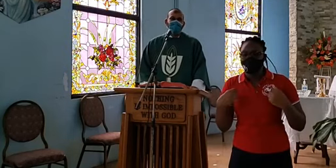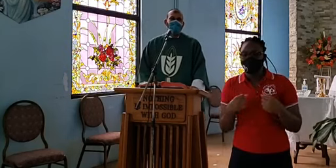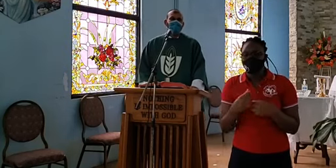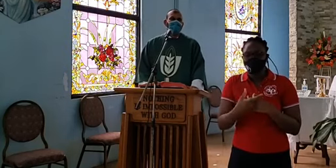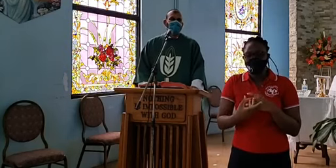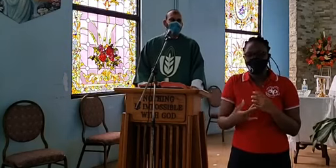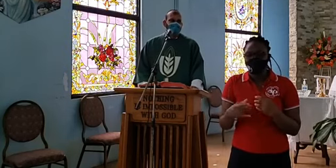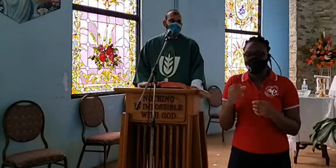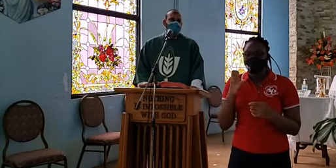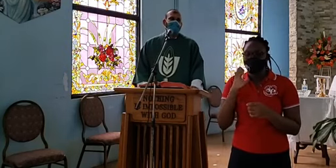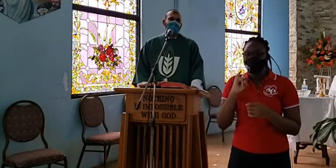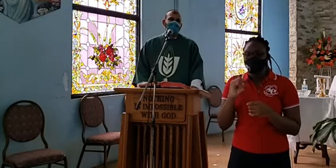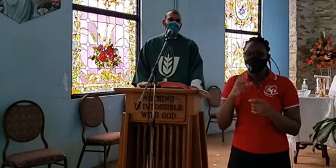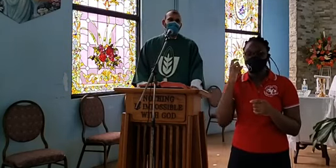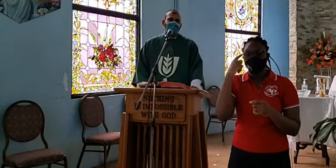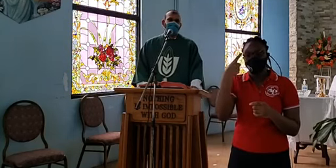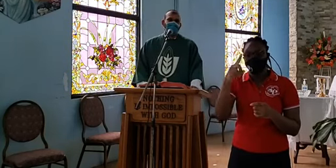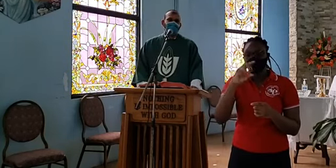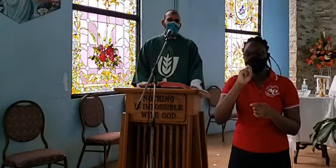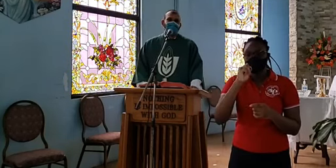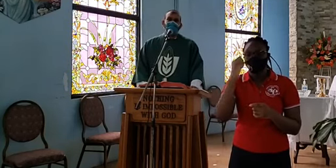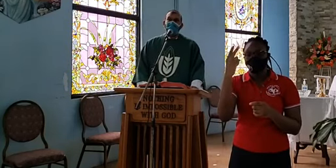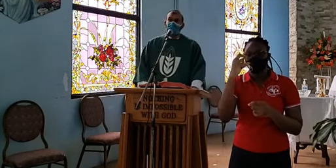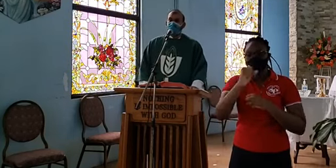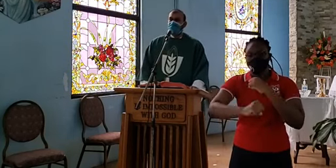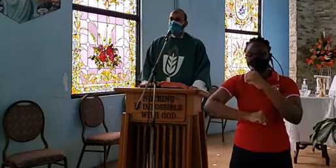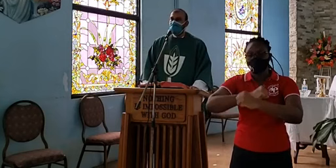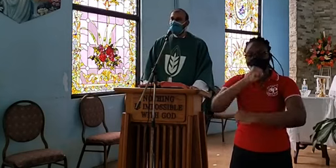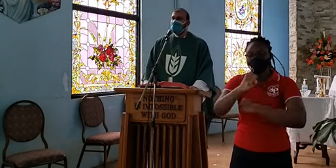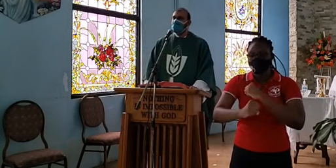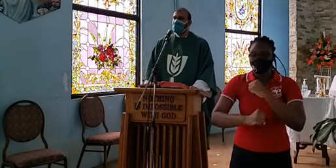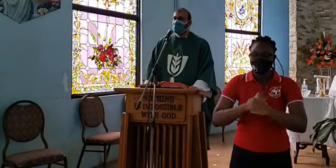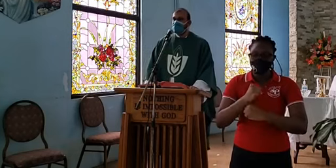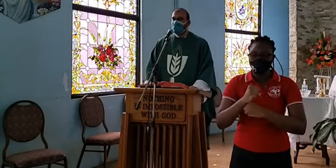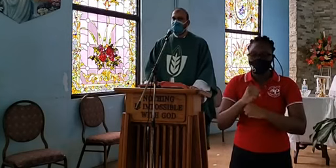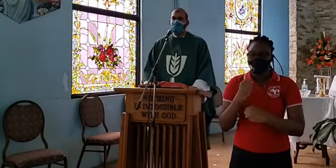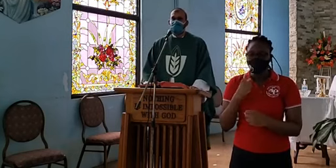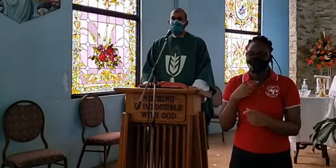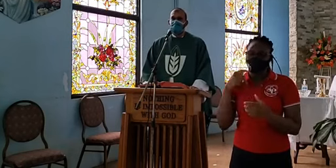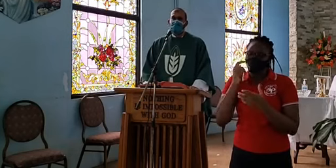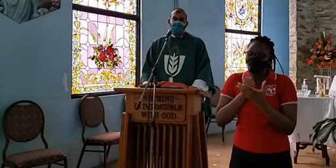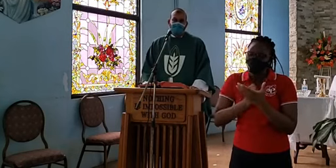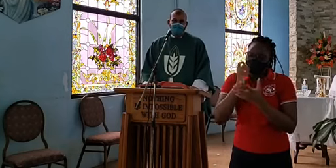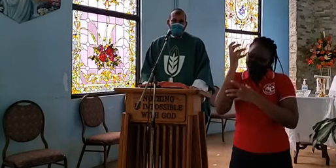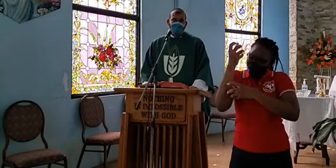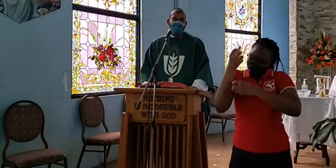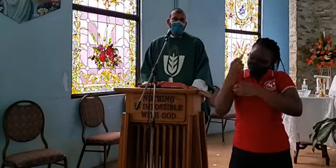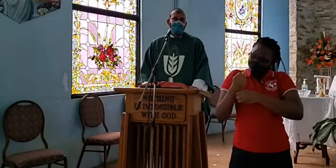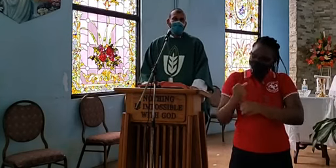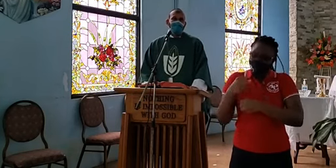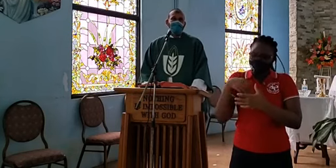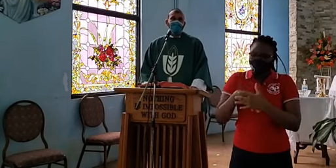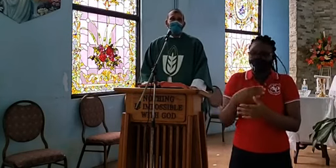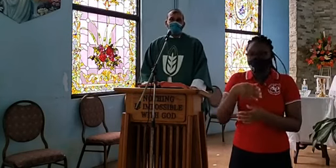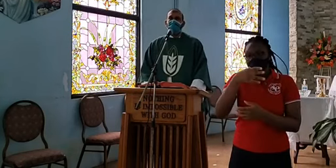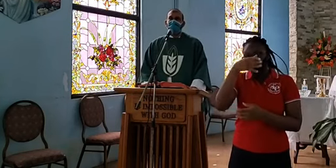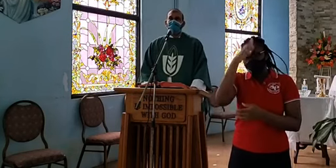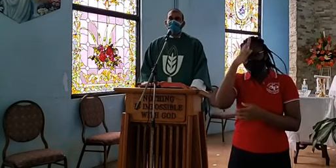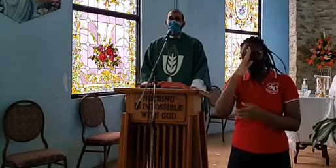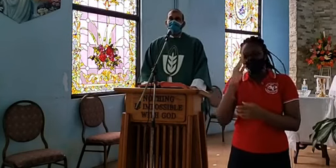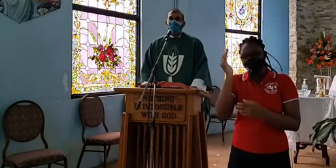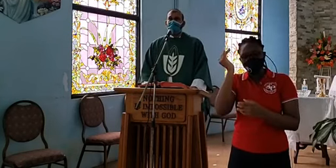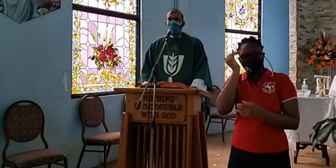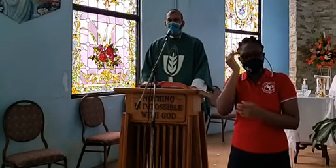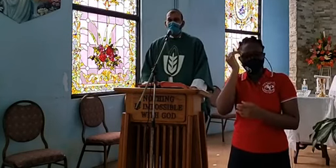issue for 12 years. And she placed her trust in Almighty God,